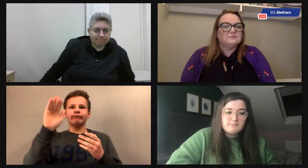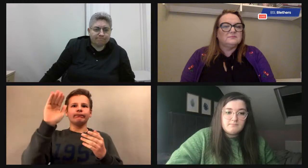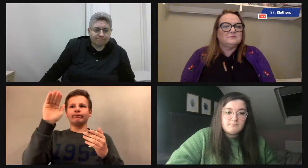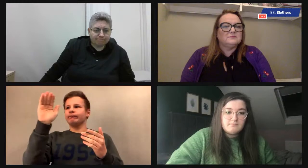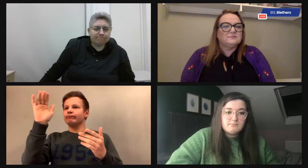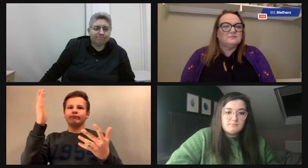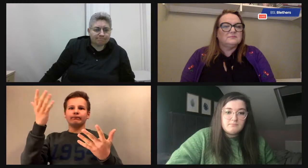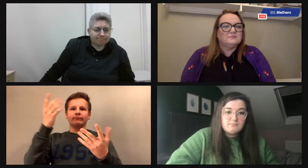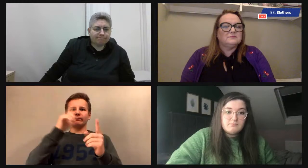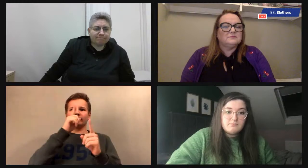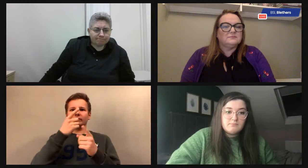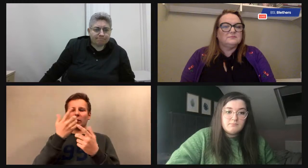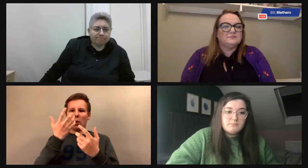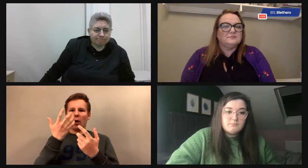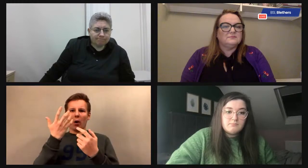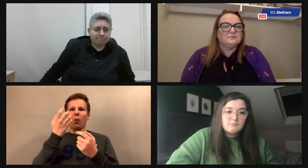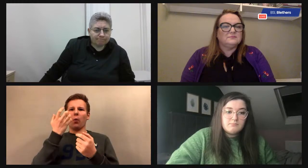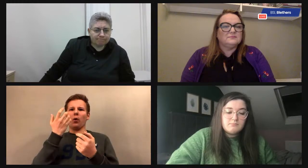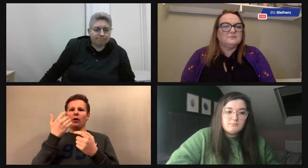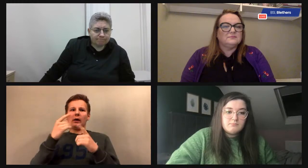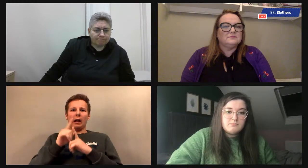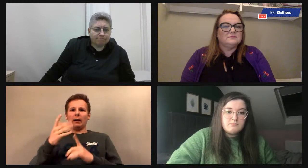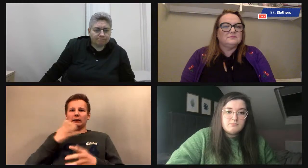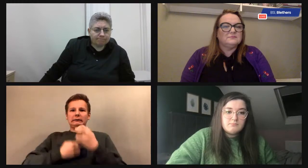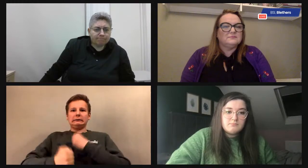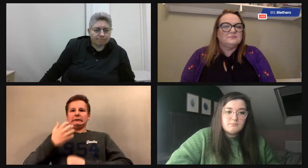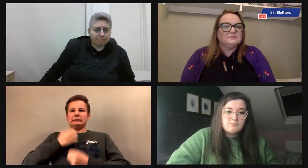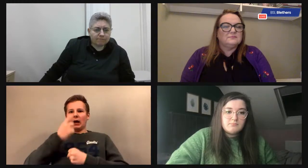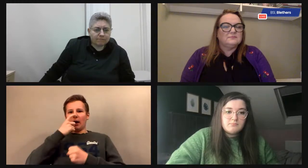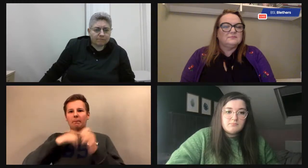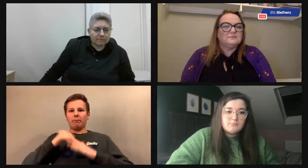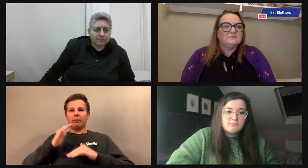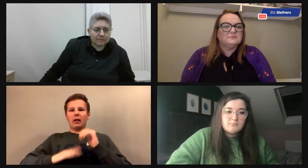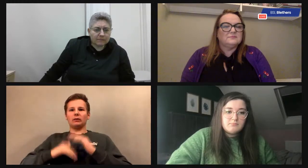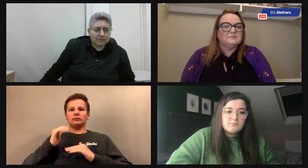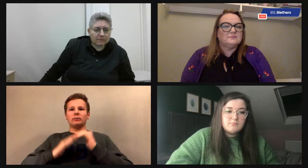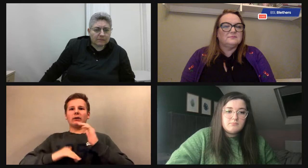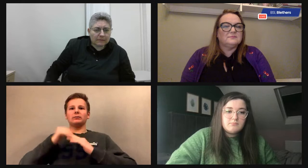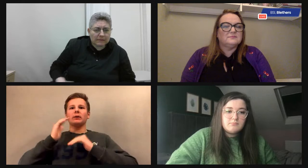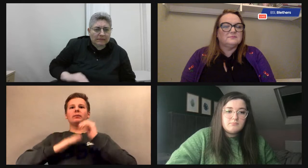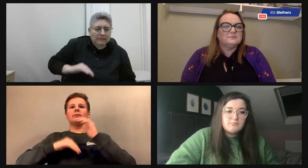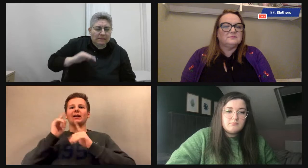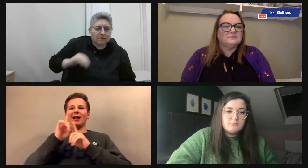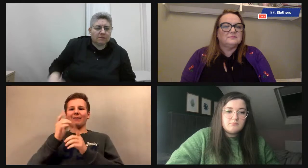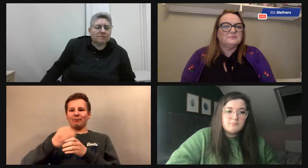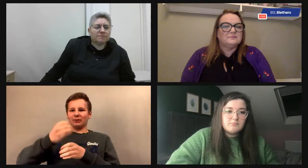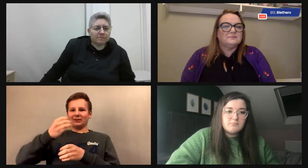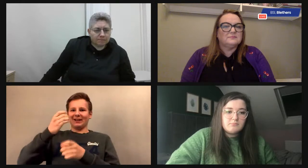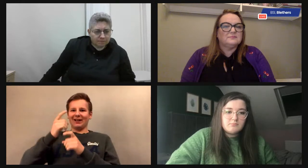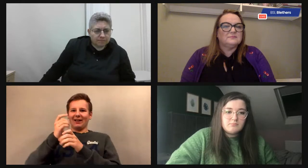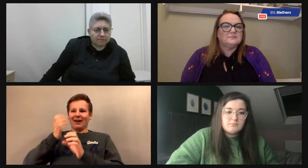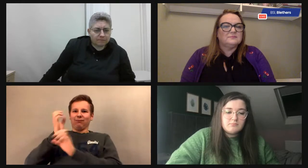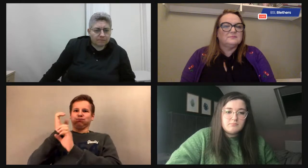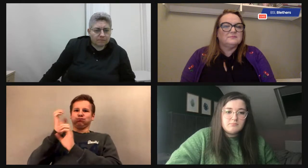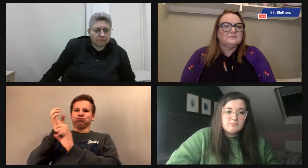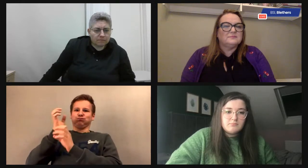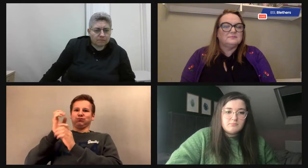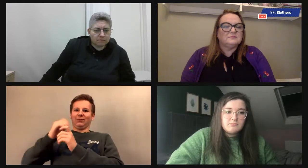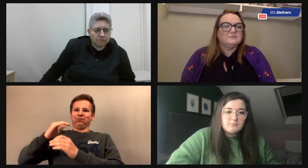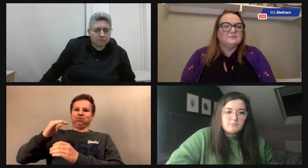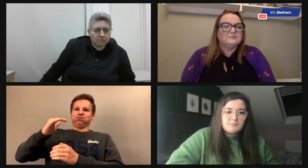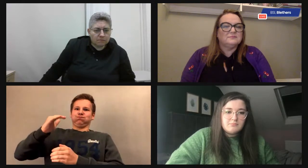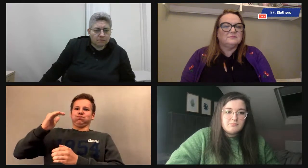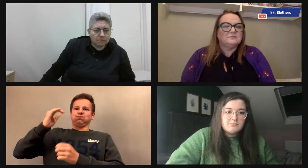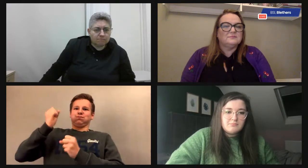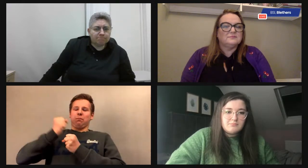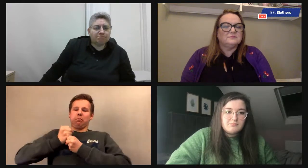and that they don't even know how to use their hands. No one's taught them how to do it. So it takes a while for them to sort